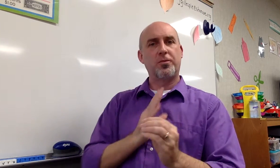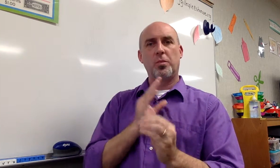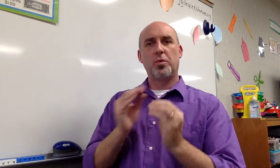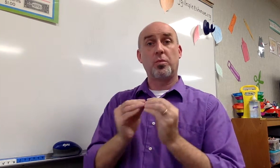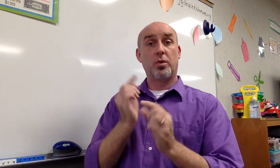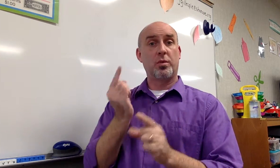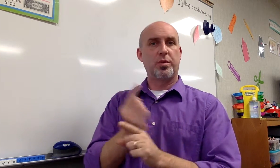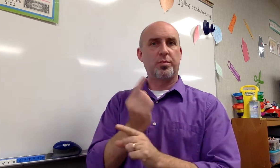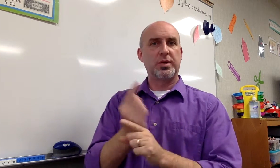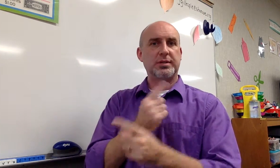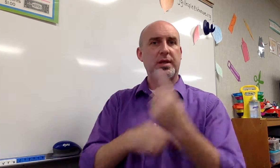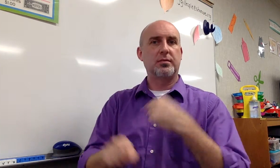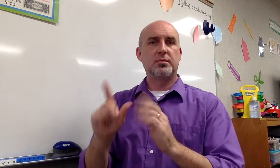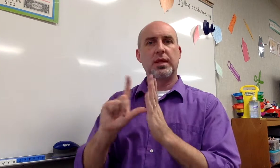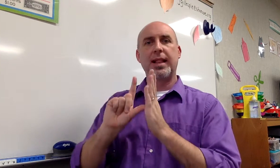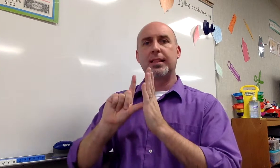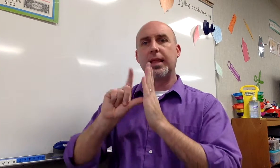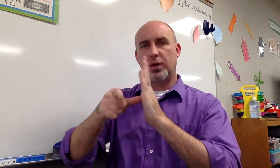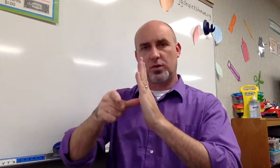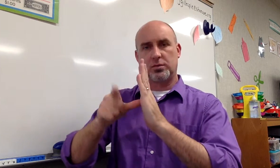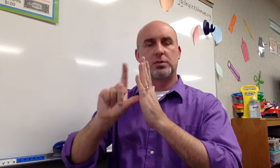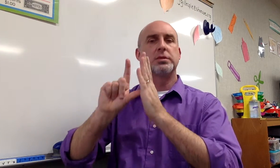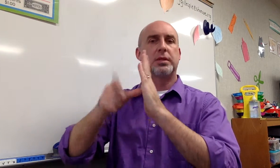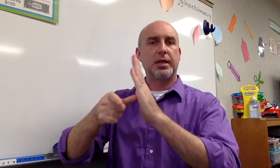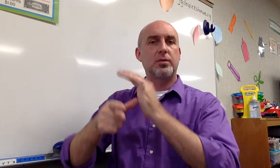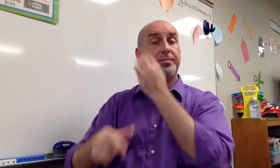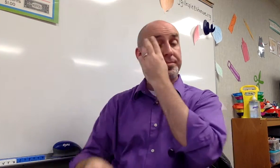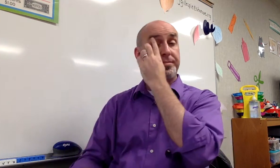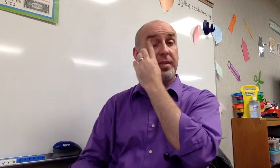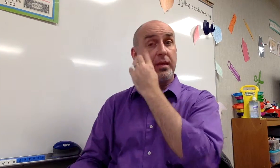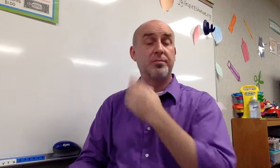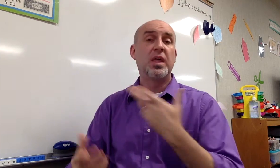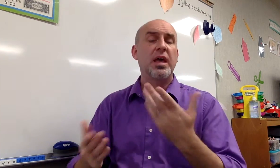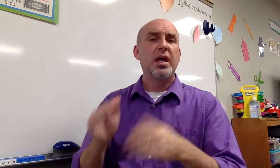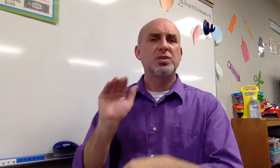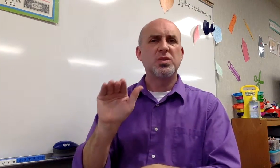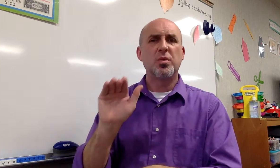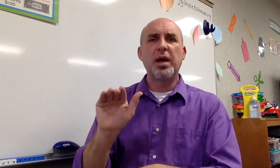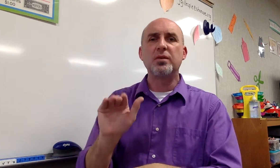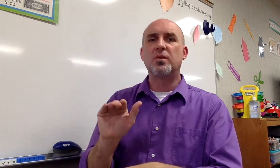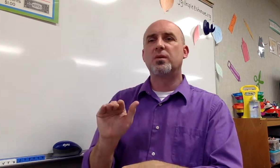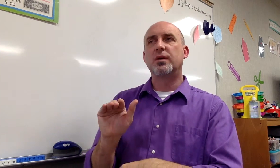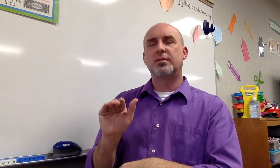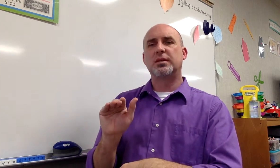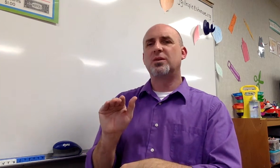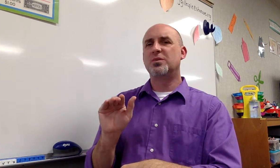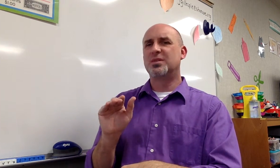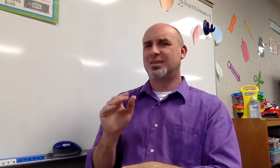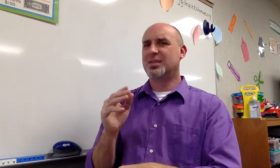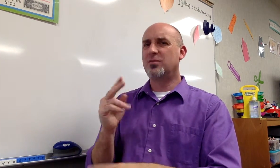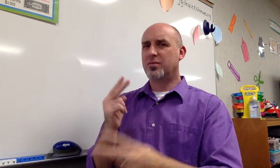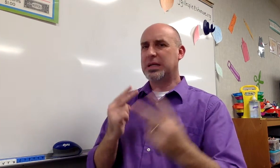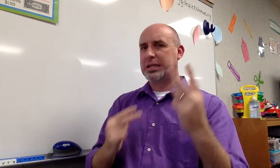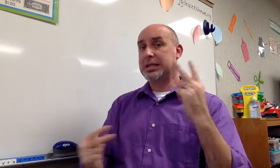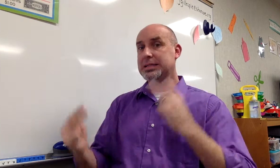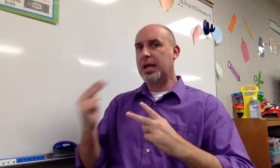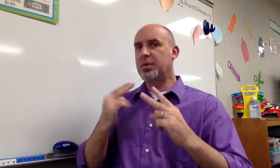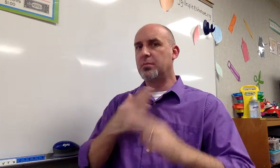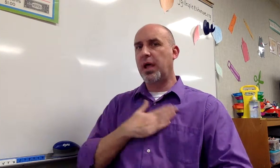formal, more appropriate sign. Later, later. Okay? And just a reminder, as I've examined my